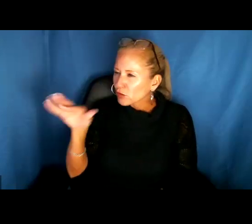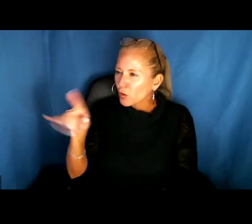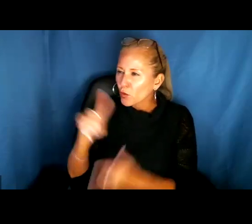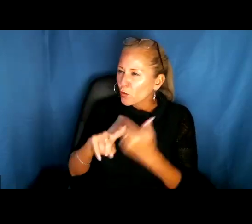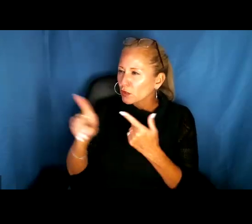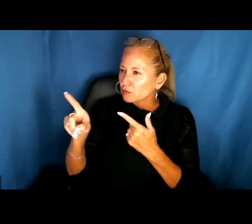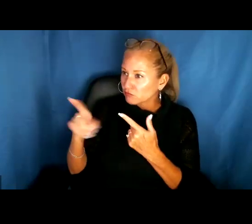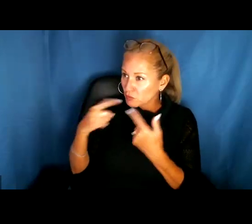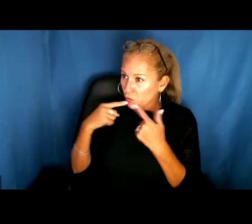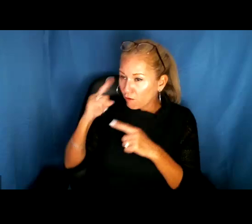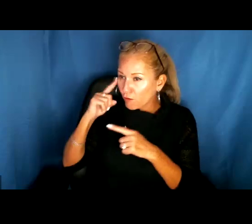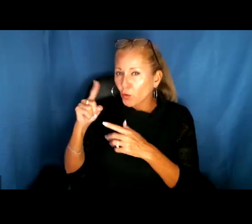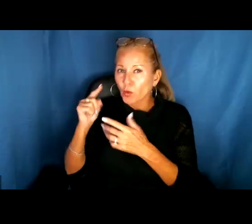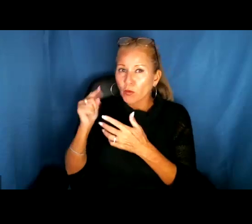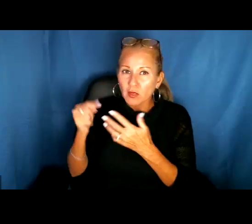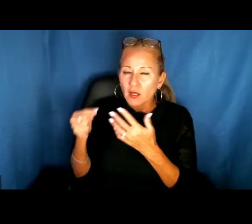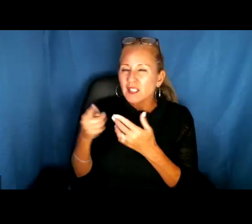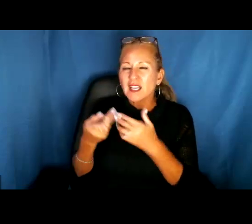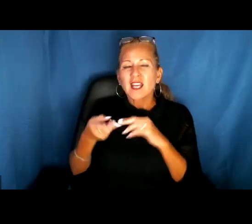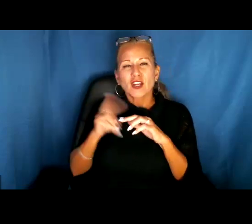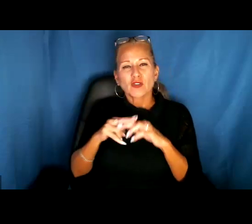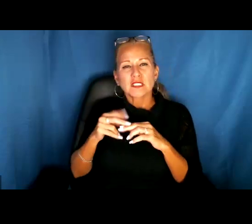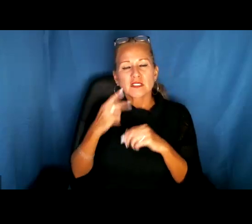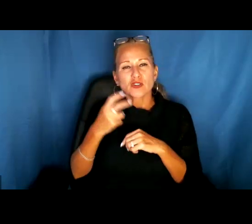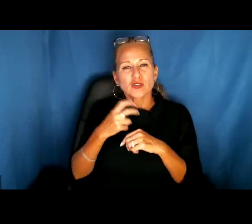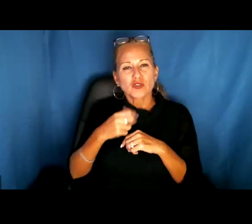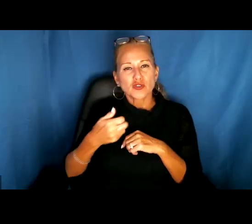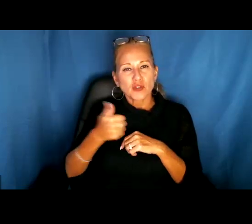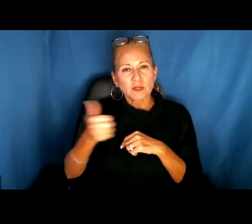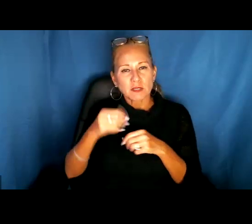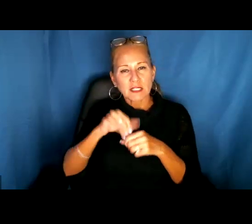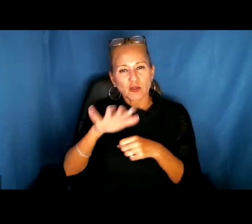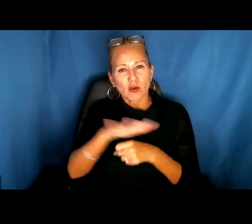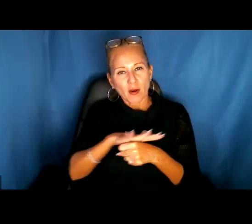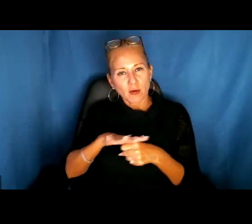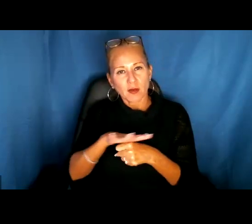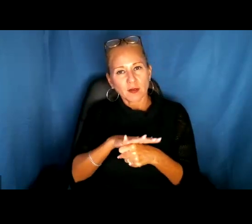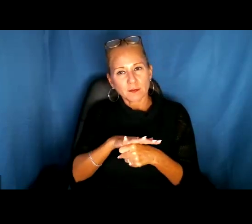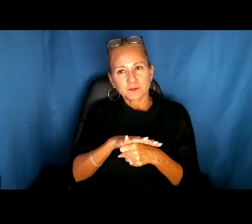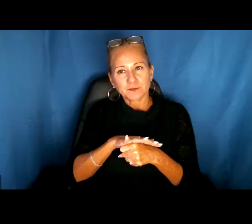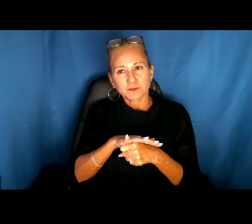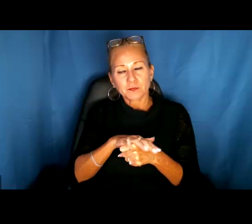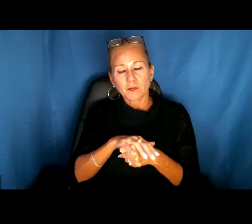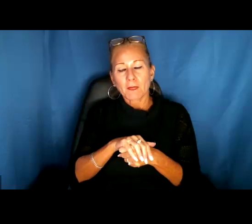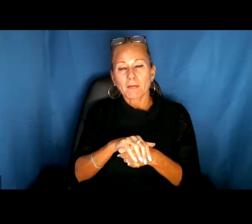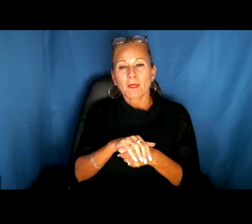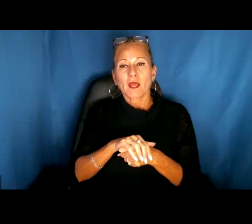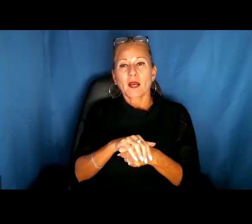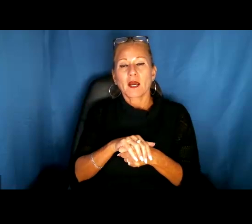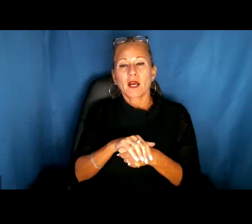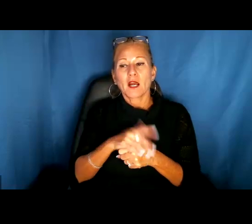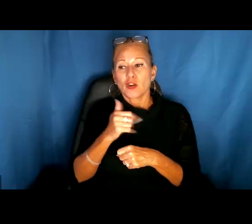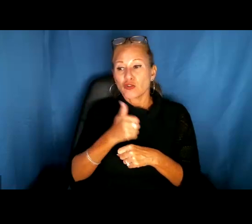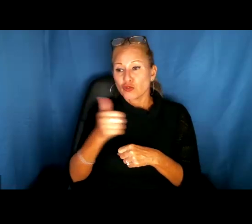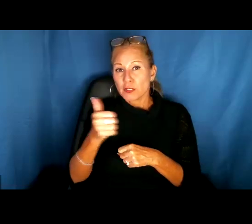about this? And increase the transportation that is in your area. Not only is it